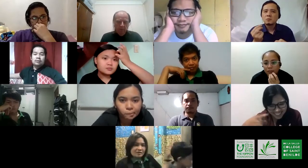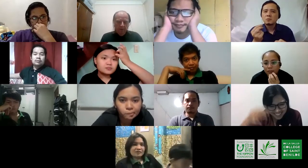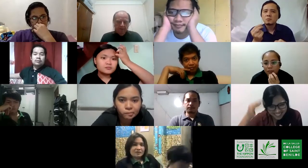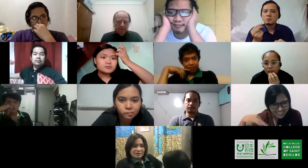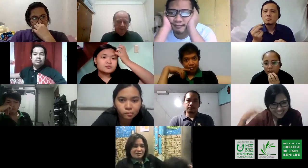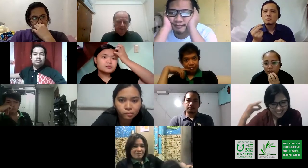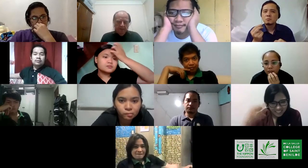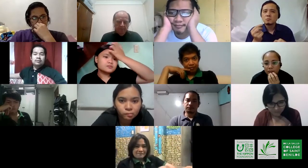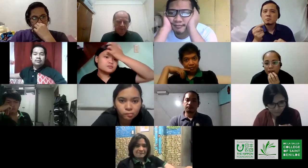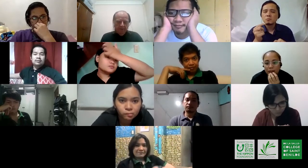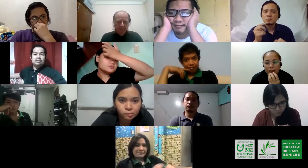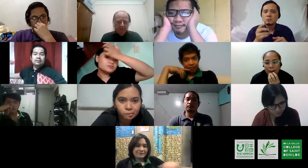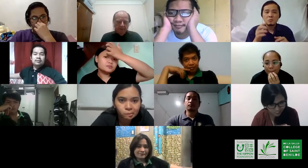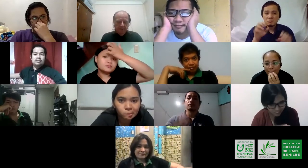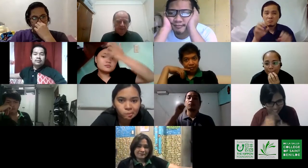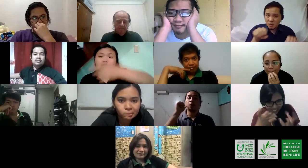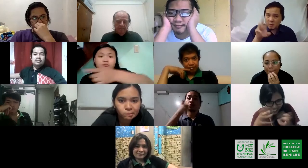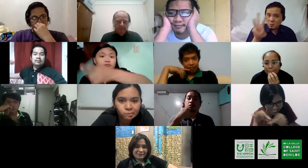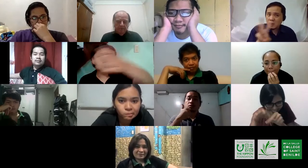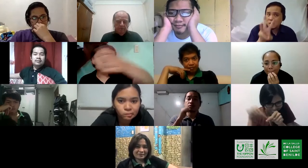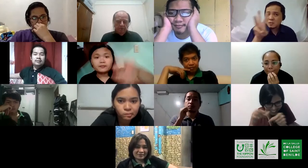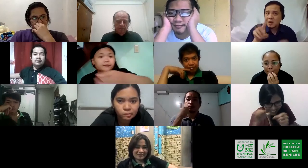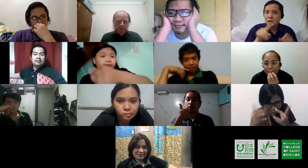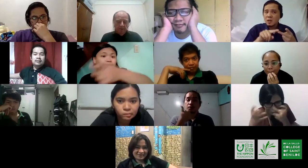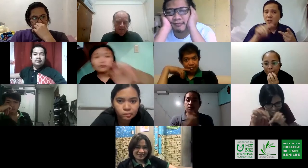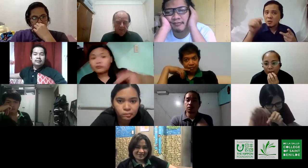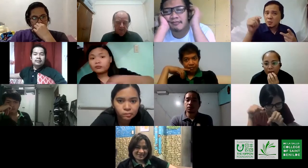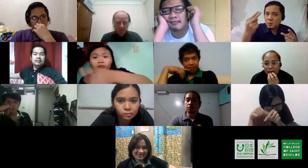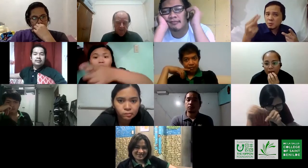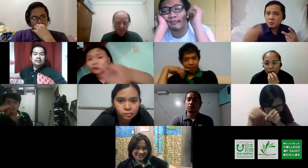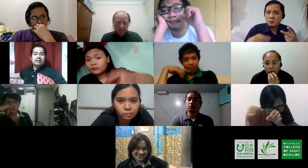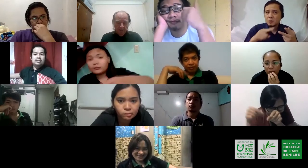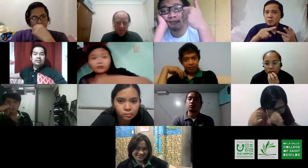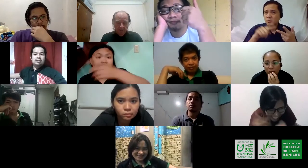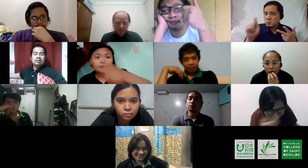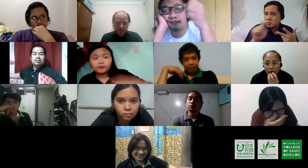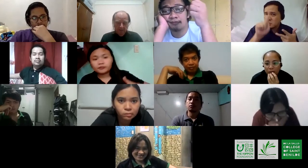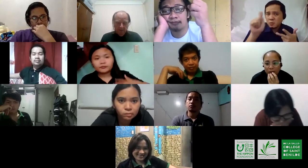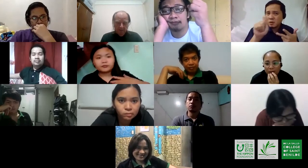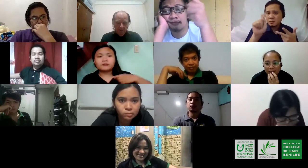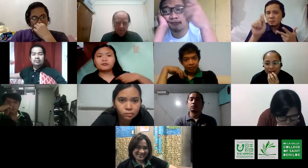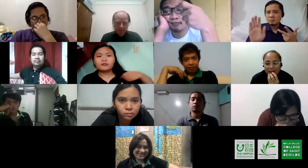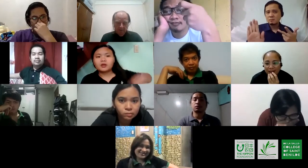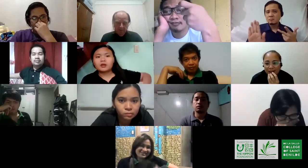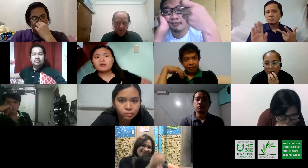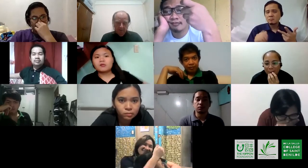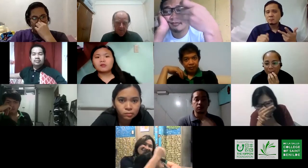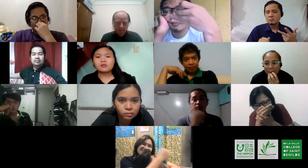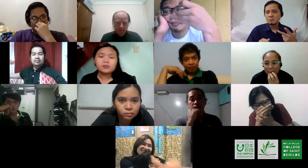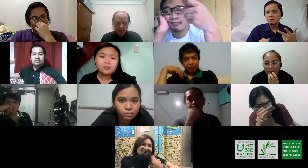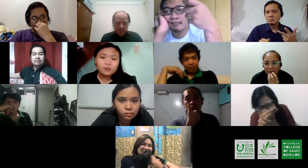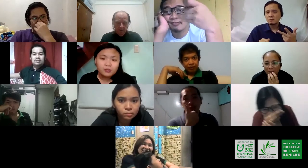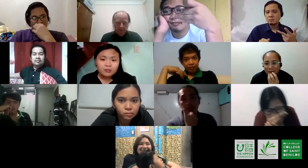Can be Wednesday, can be Thursday, can be Tuesday. Can we do it tomorrow? Pibs is